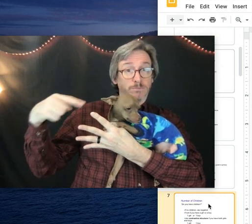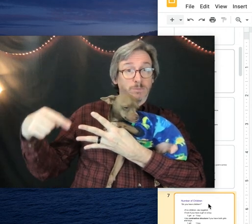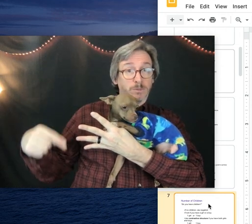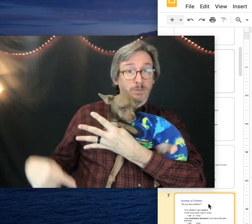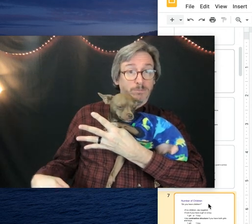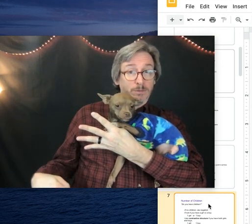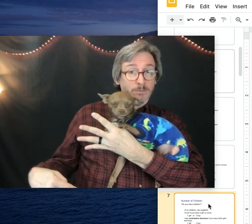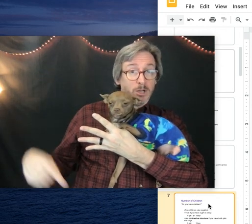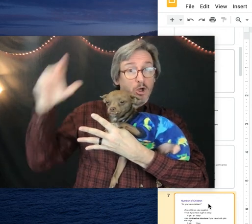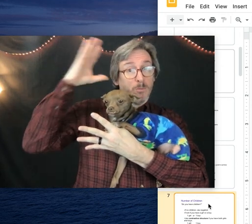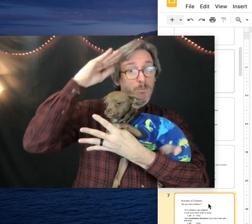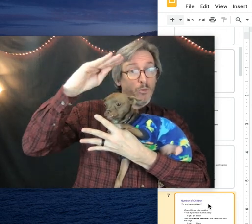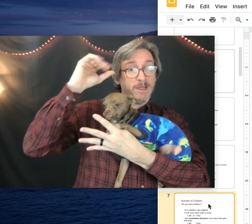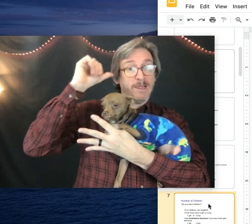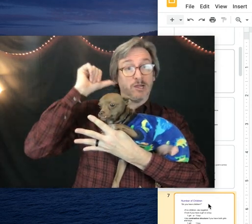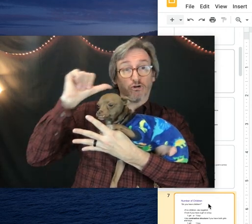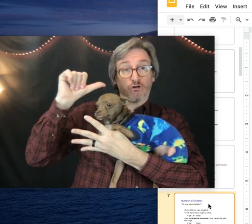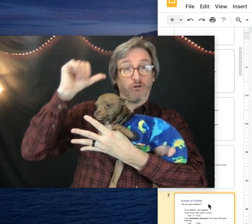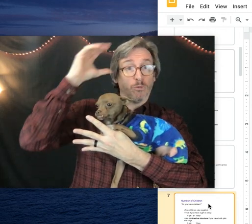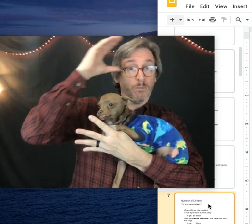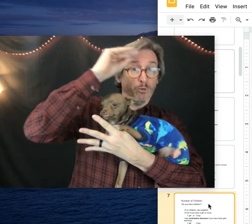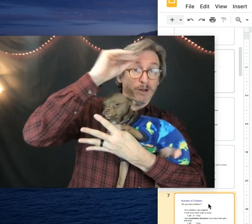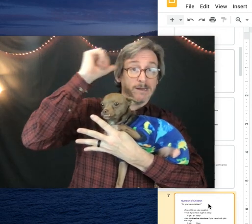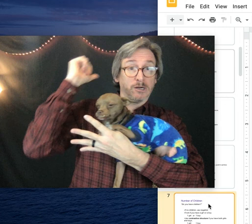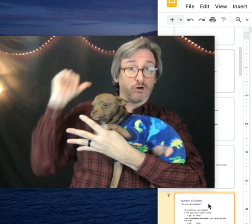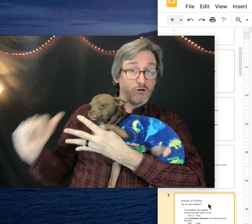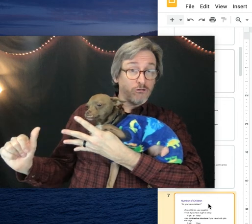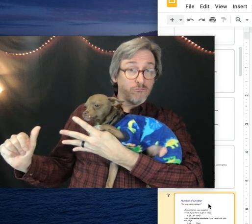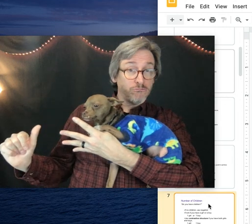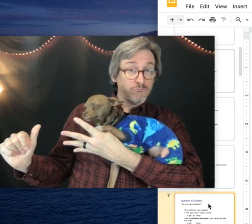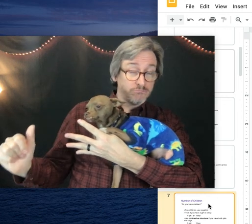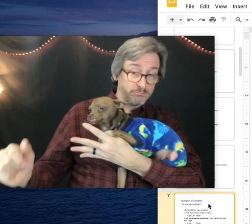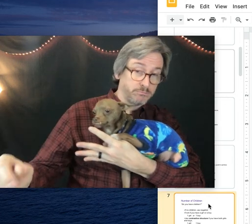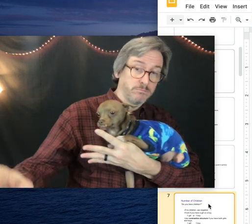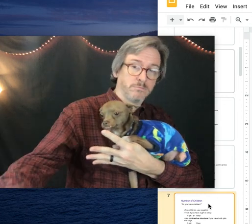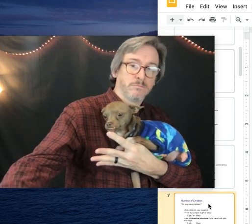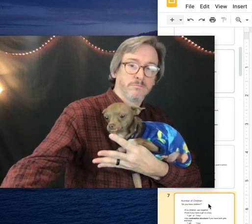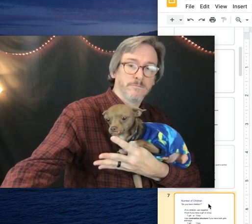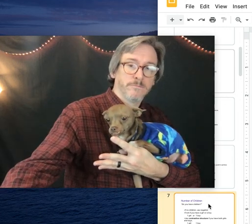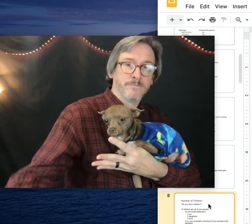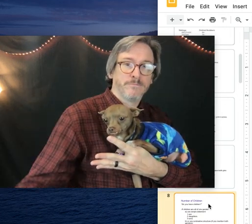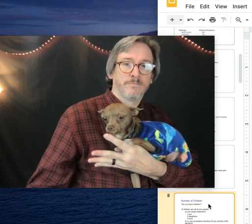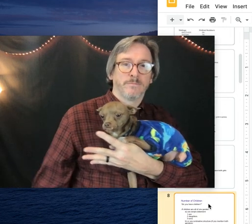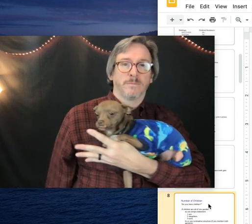children. Boy, girl, boy, girl.